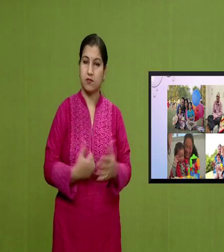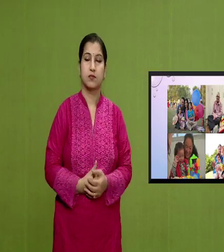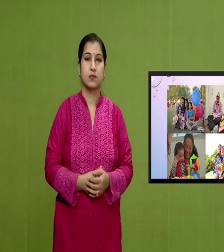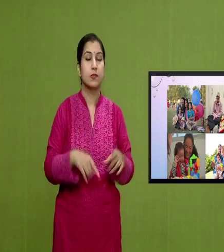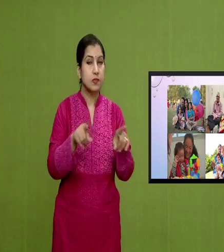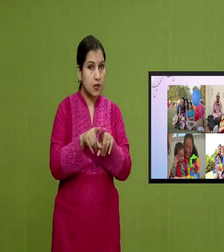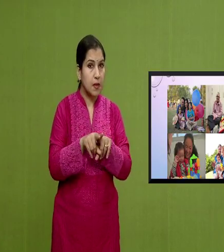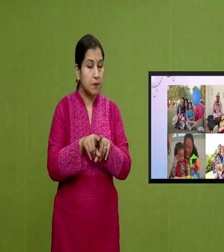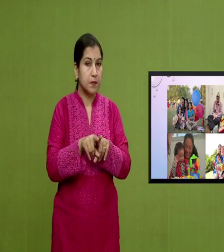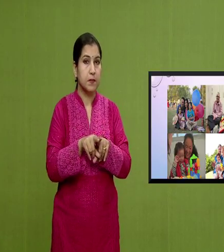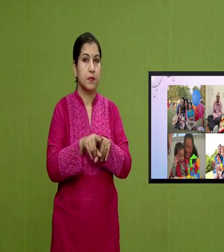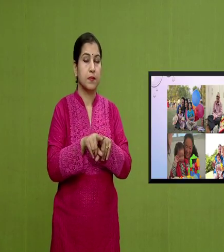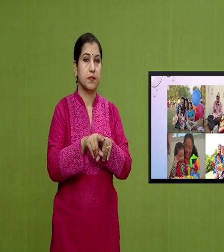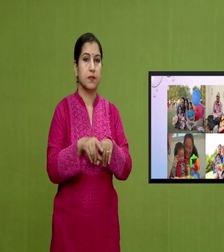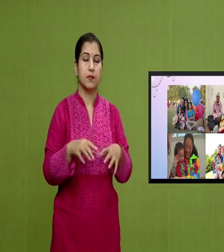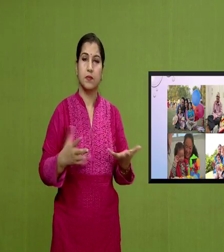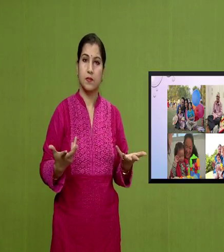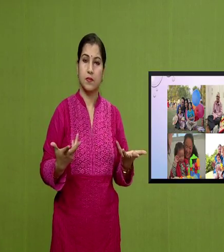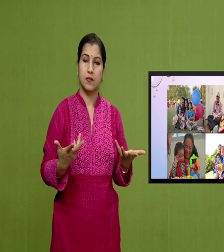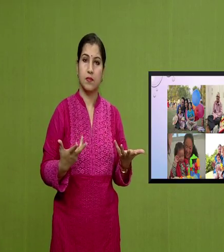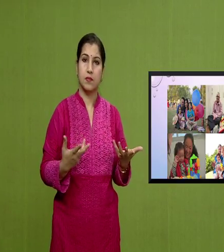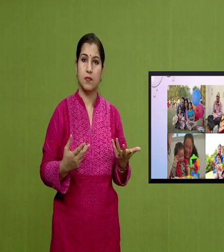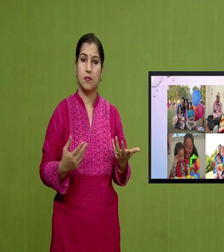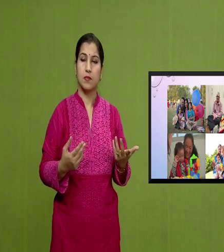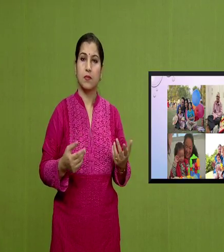even cause breaking in relations.